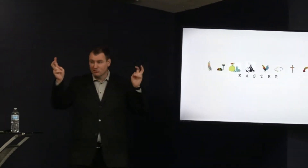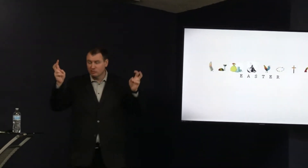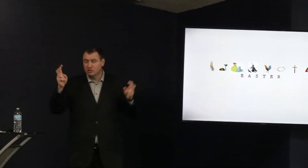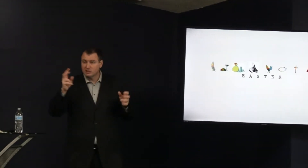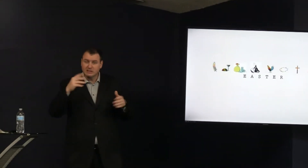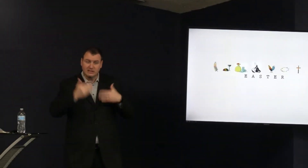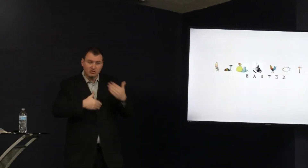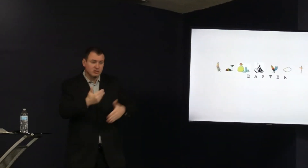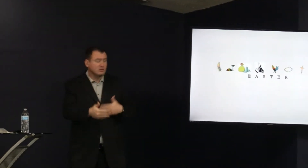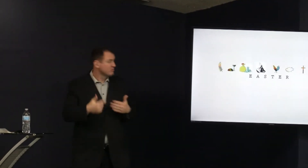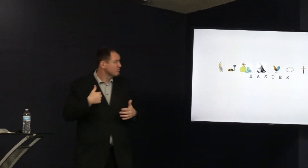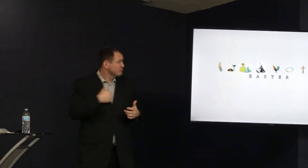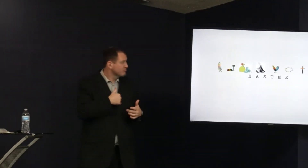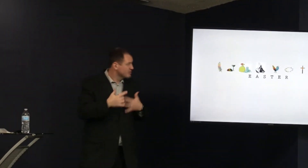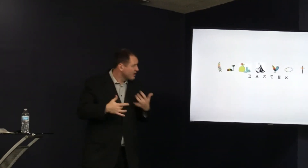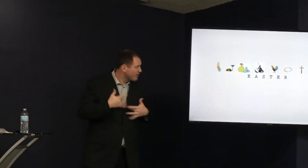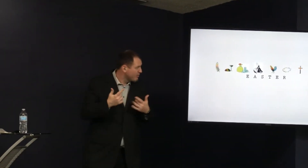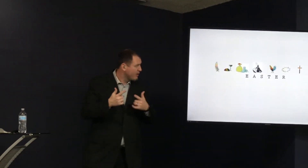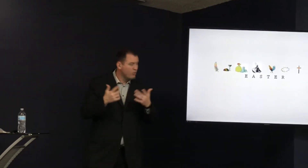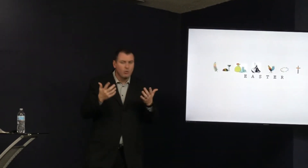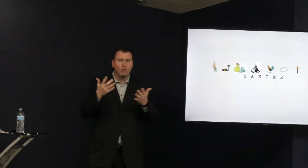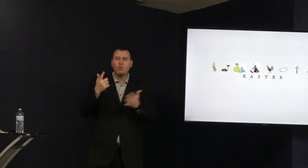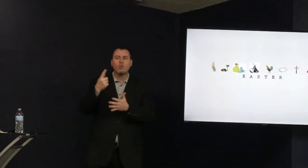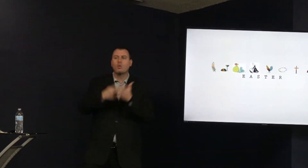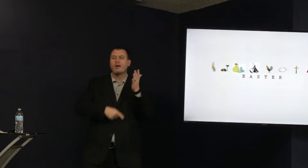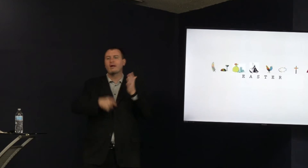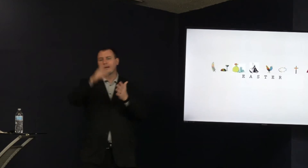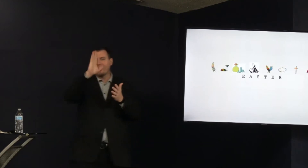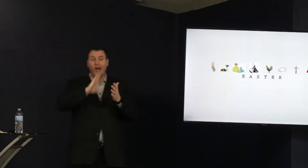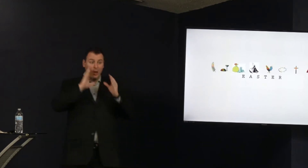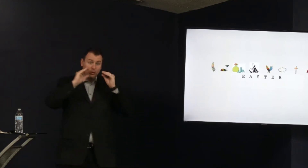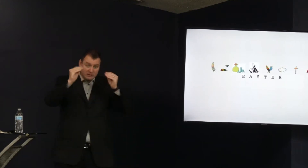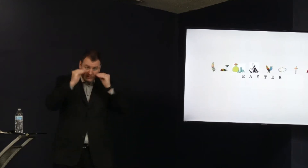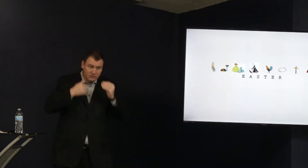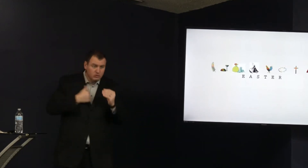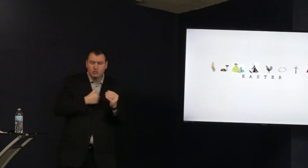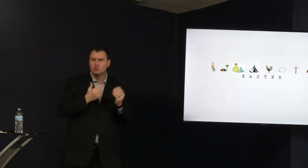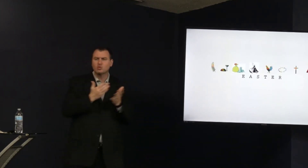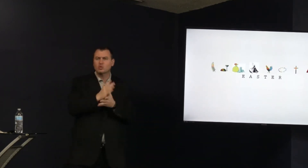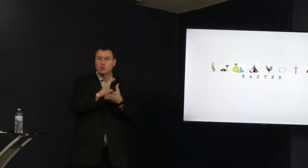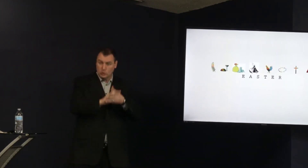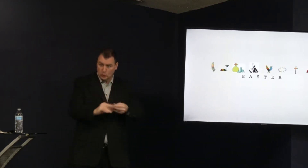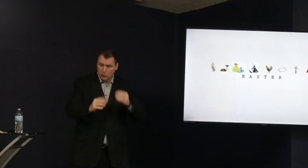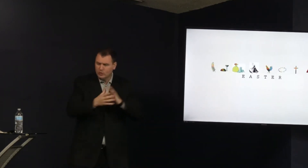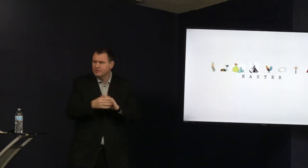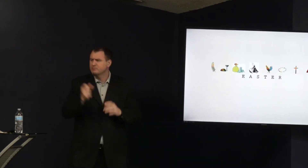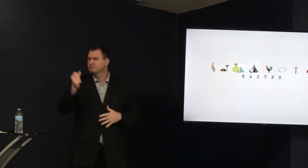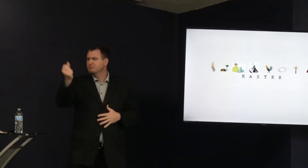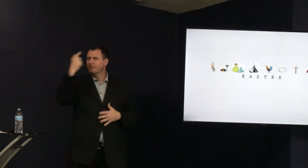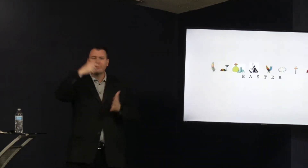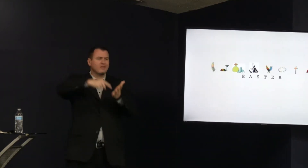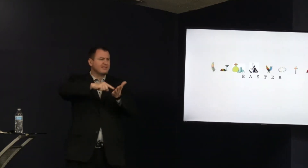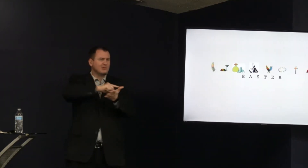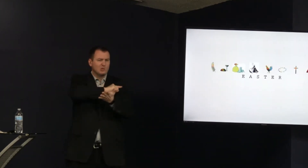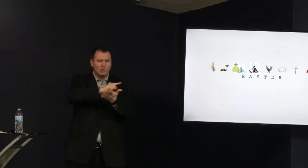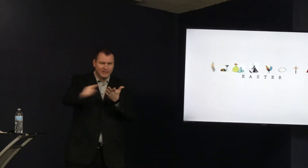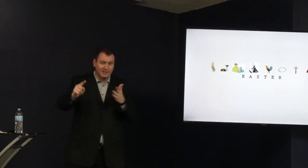Alright, I'm excited about this series as we go through it and what God will teach us through this as we read these